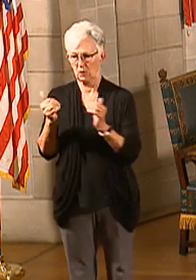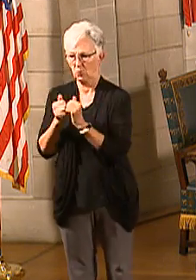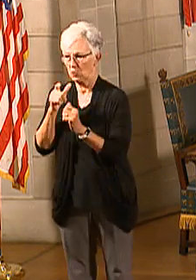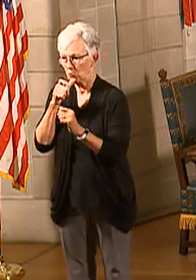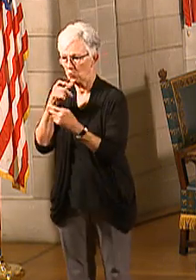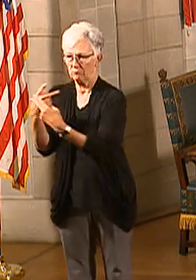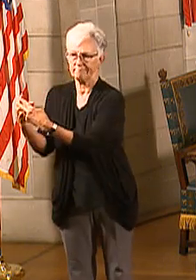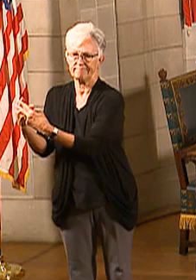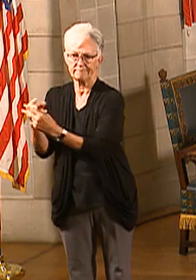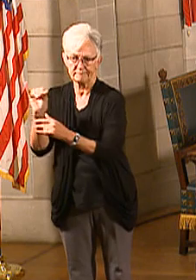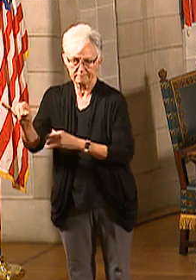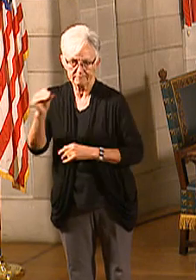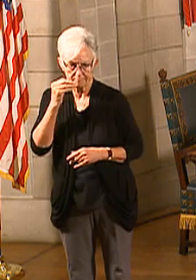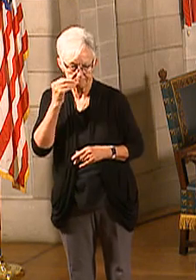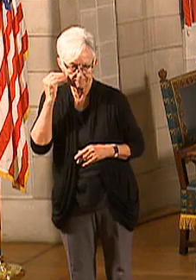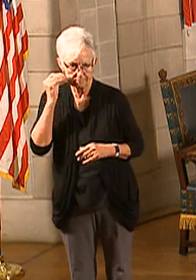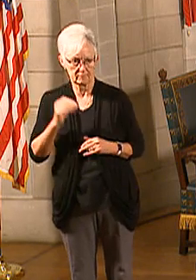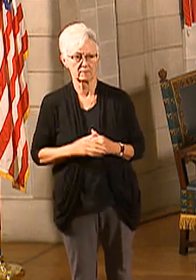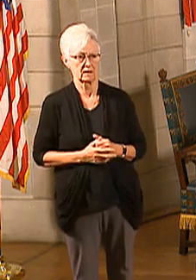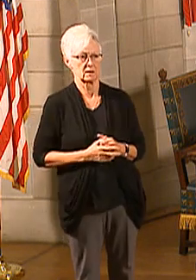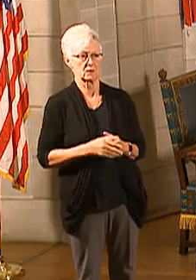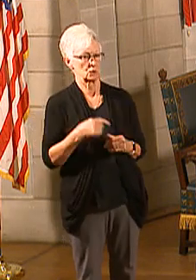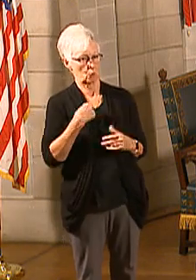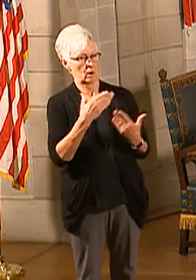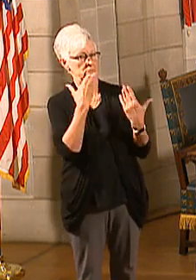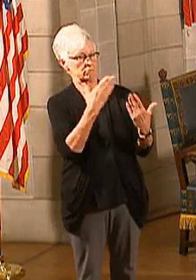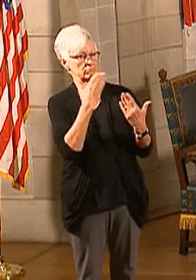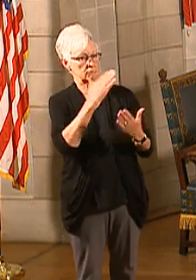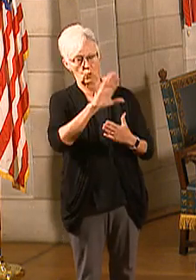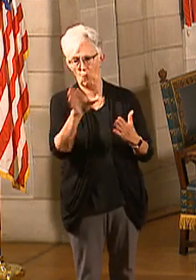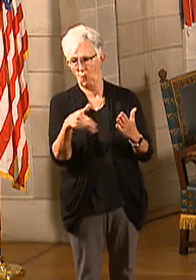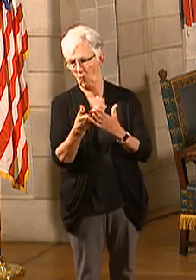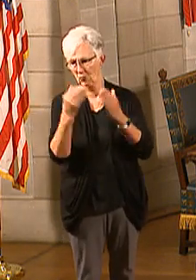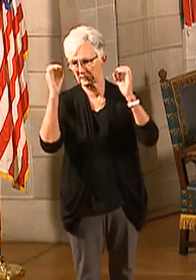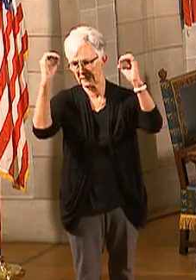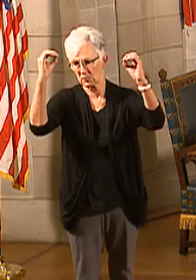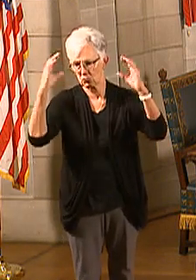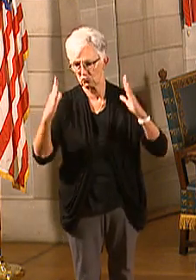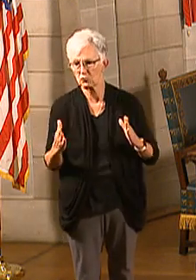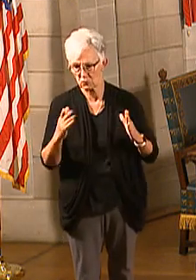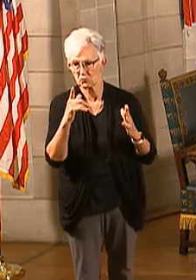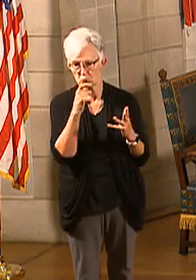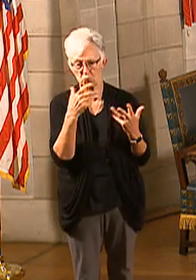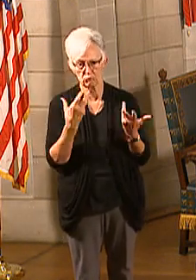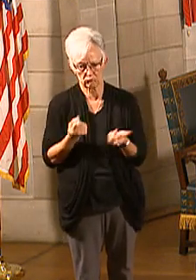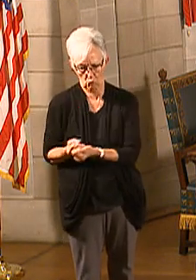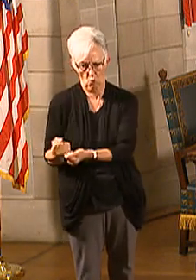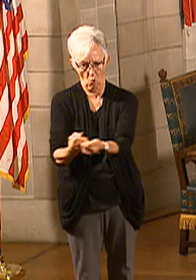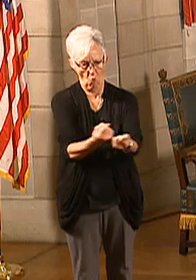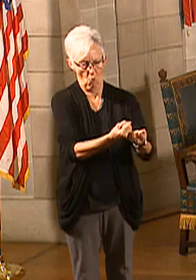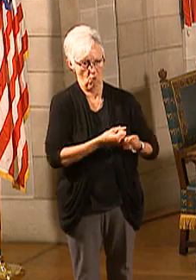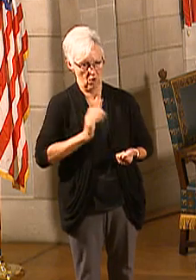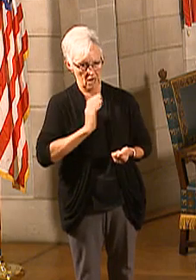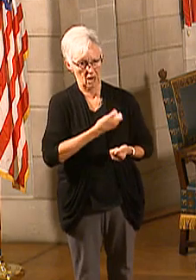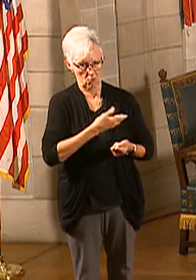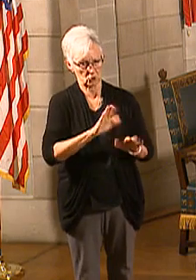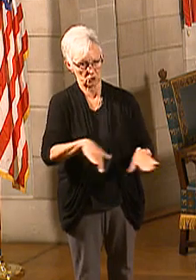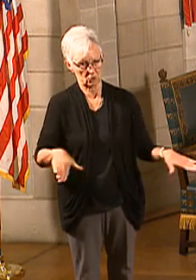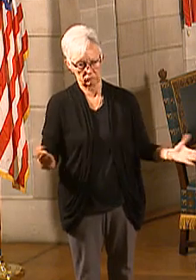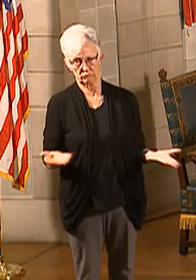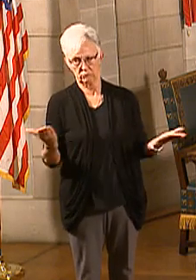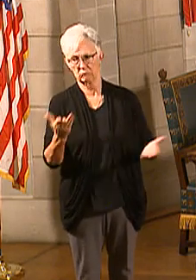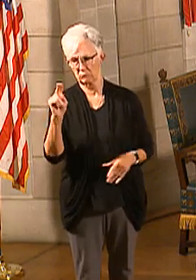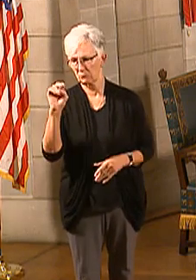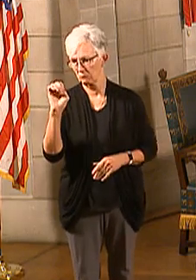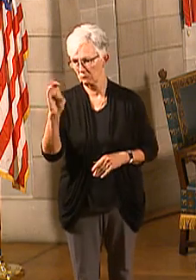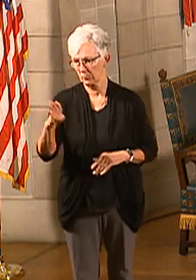Nebraska. And again, need to thank all of our educators for helping make that happen. So that's a big deal. We also know